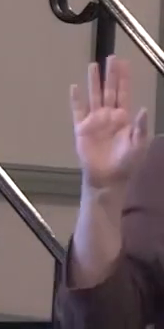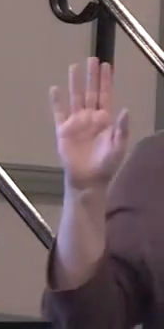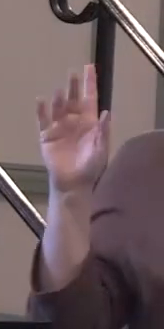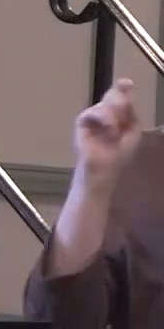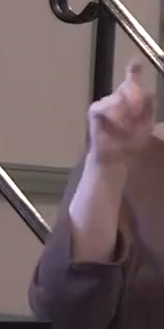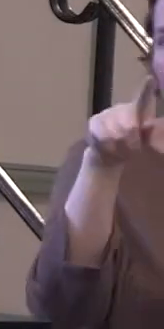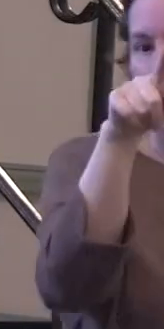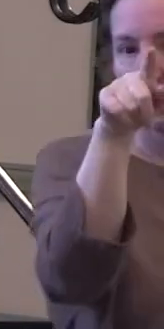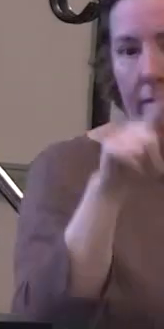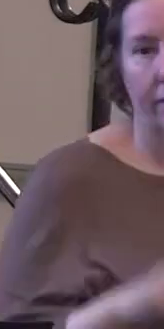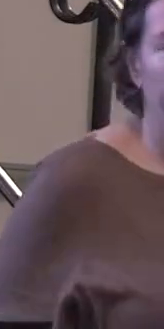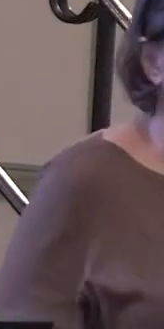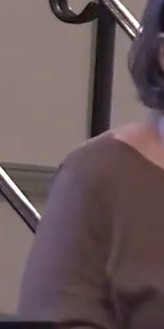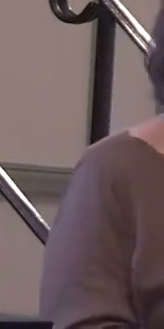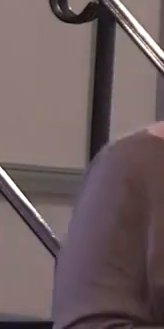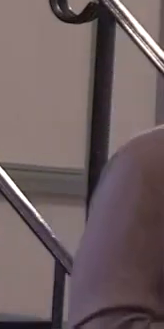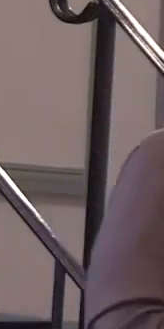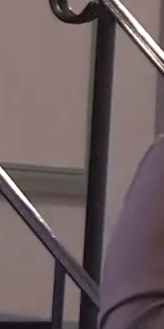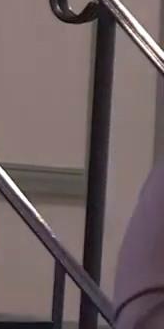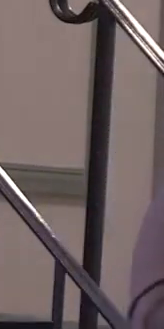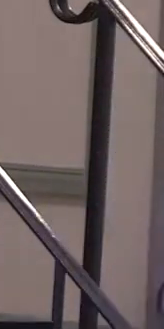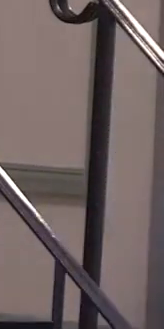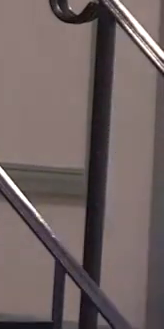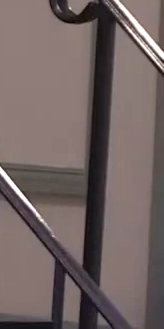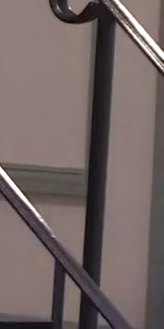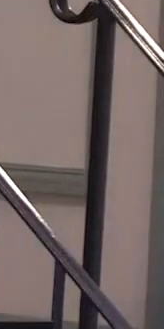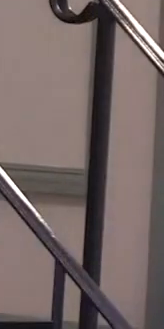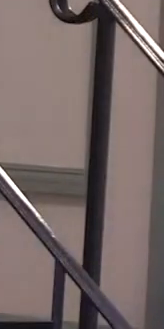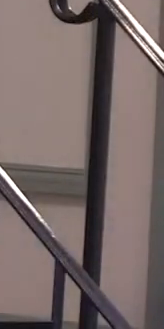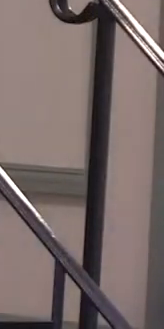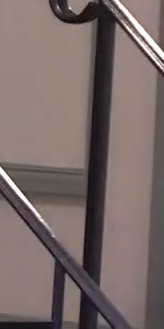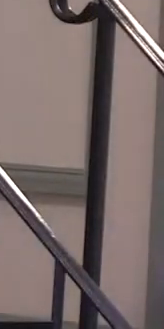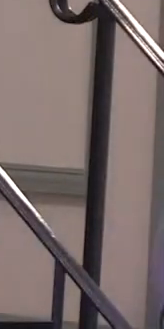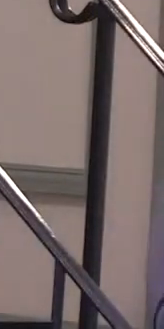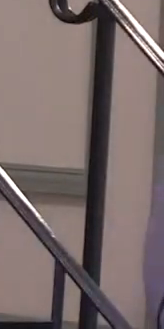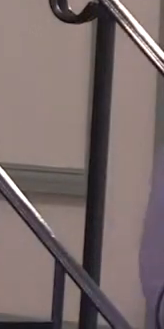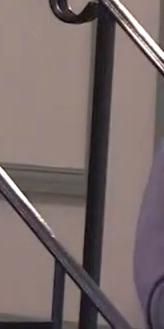Well, Yep. can I just,